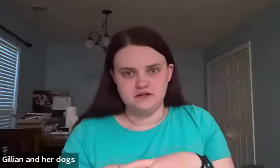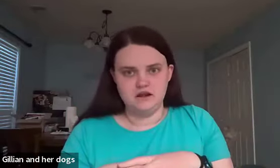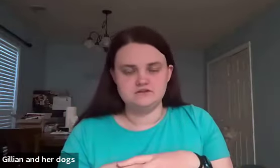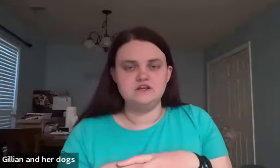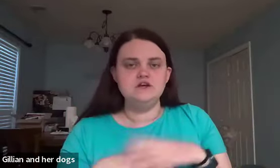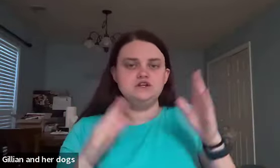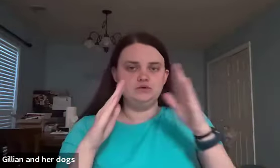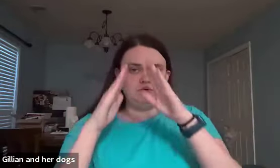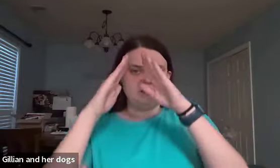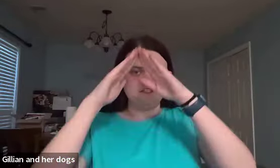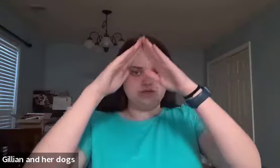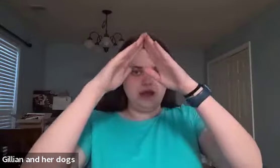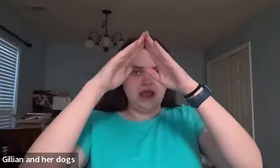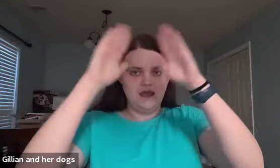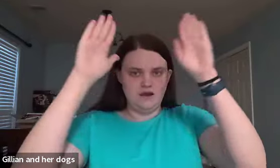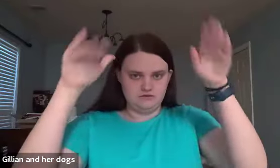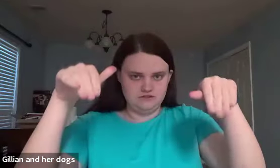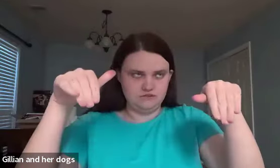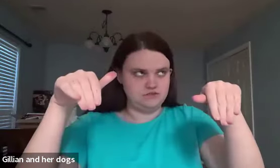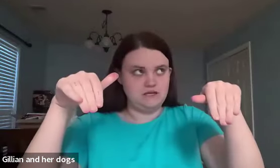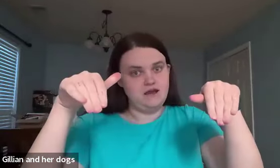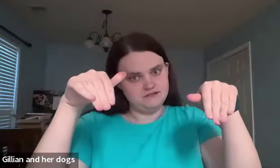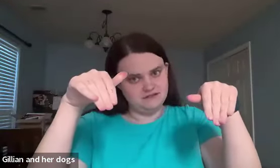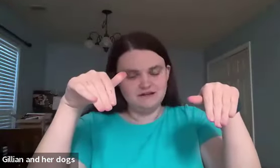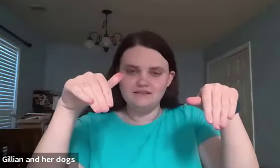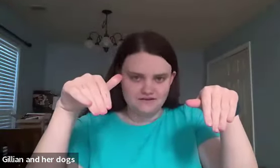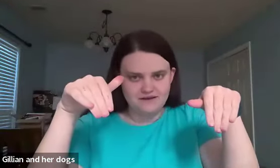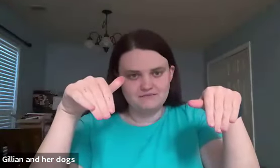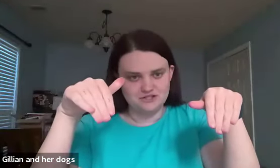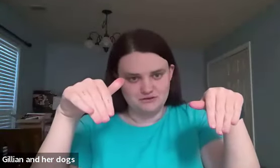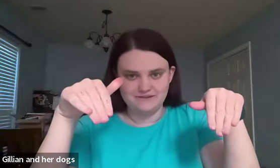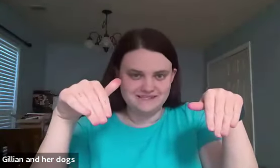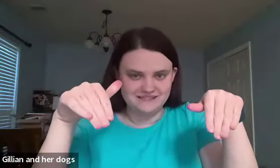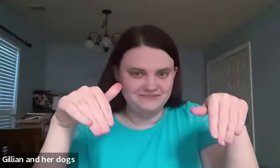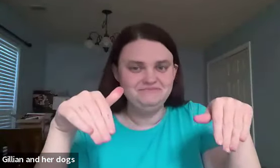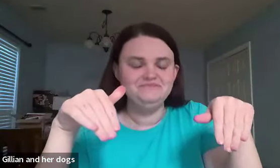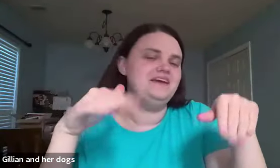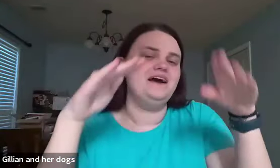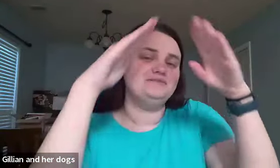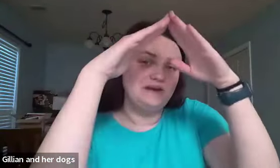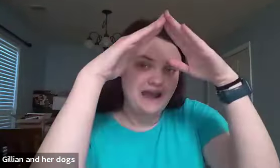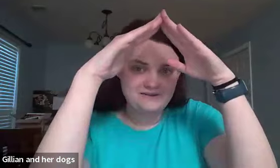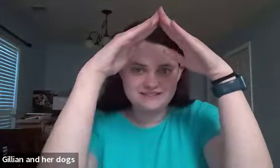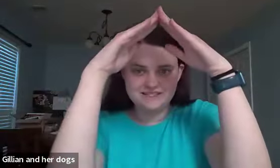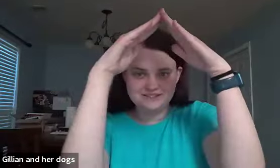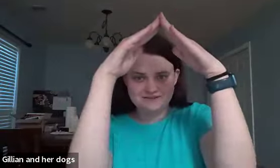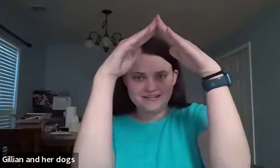in your house, you would want to do house, which we haven't done. I love that I'm just throwing this in here. So house is you start with